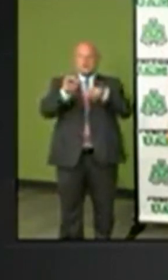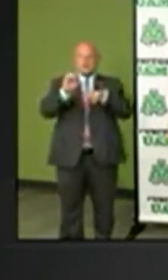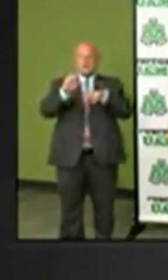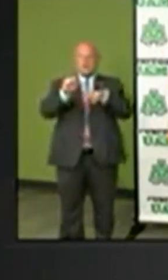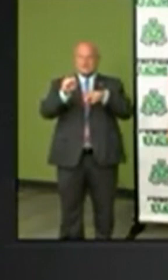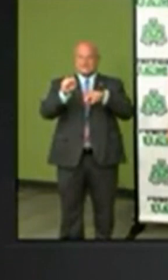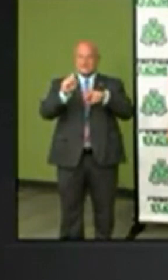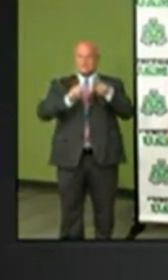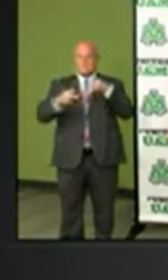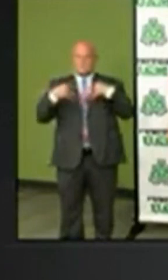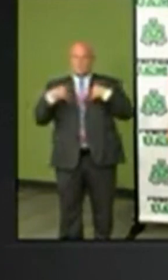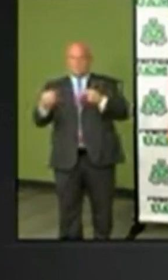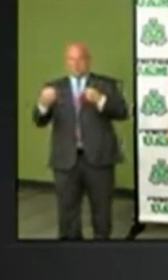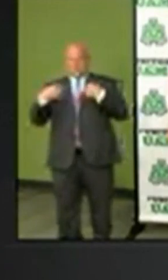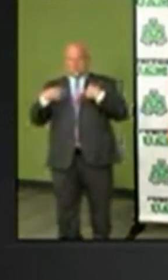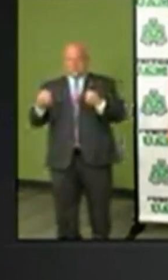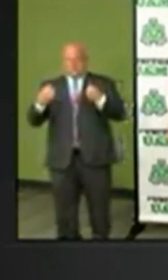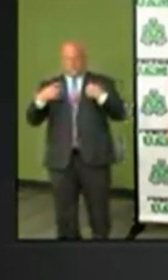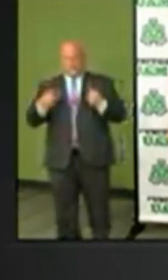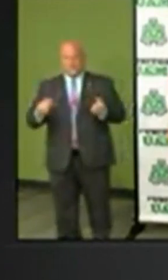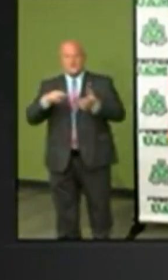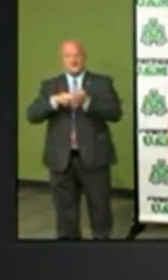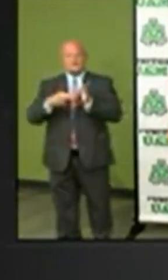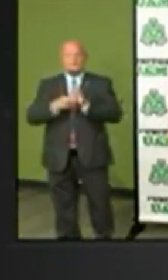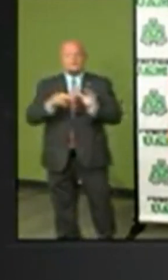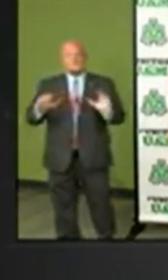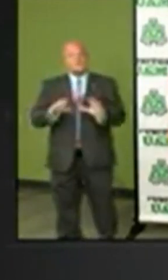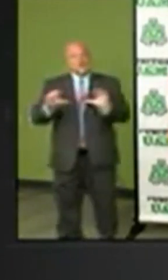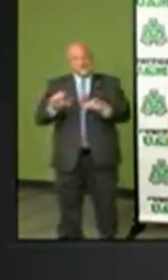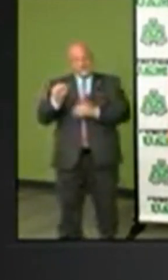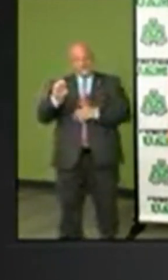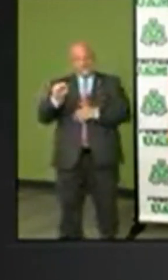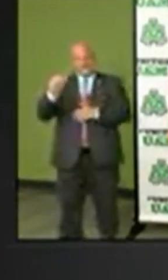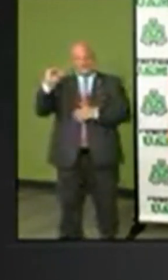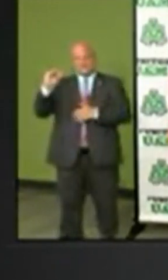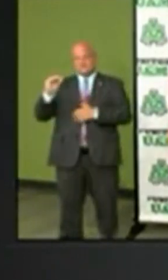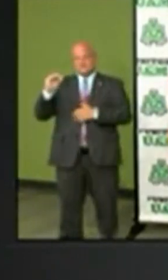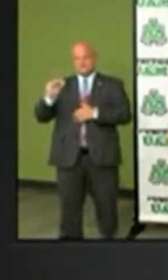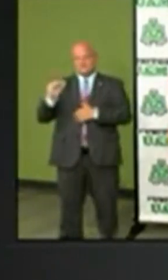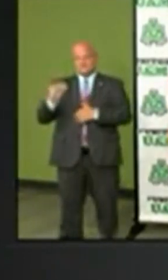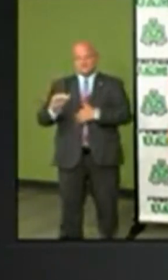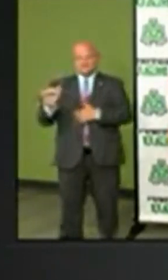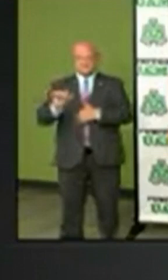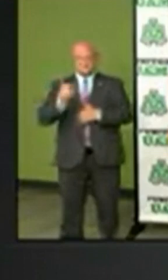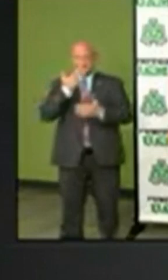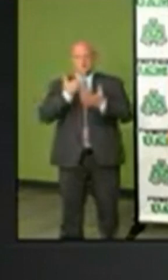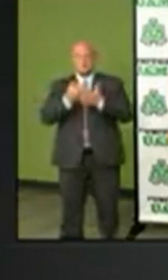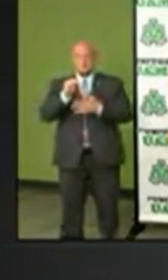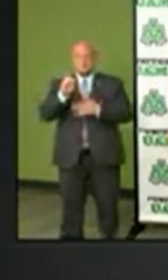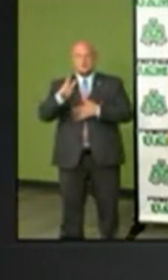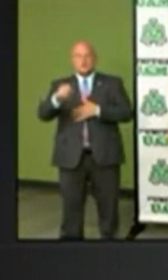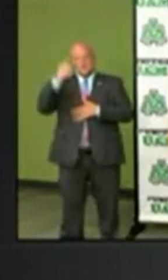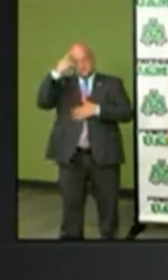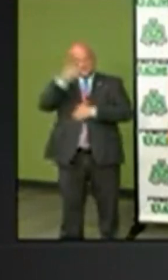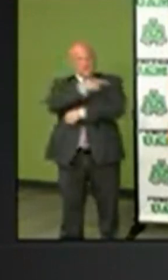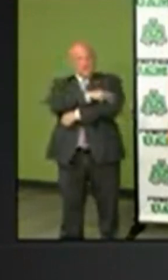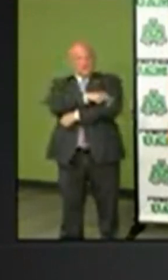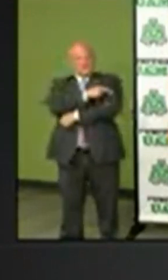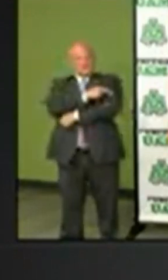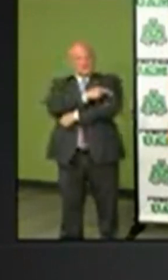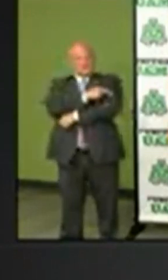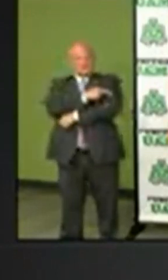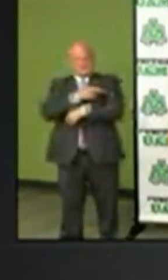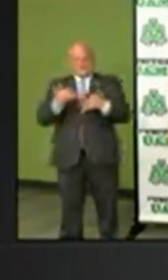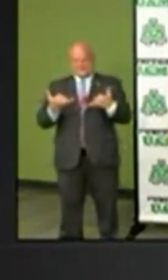you have people recover. That will mean the active cases are declined, which is good news for our hospitals. And that leads to the number